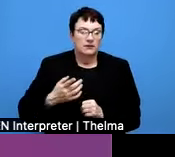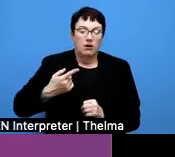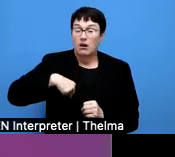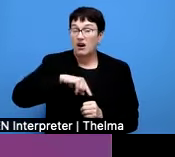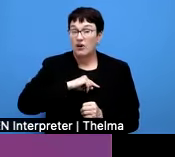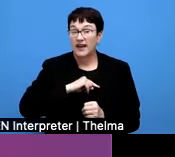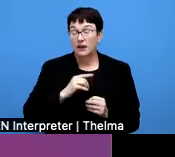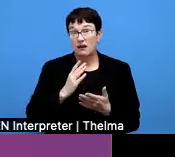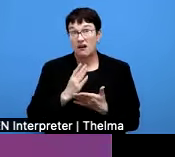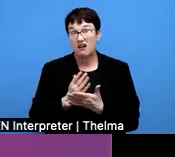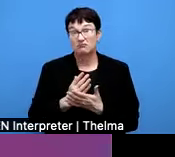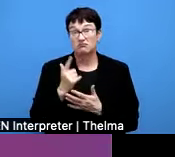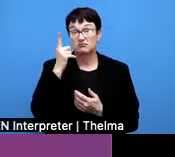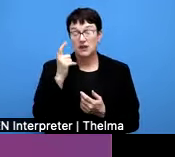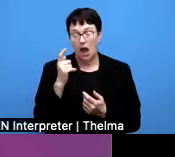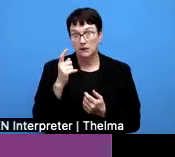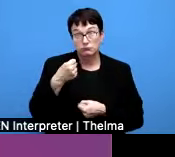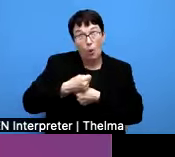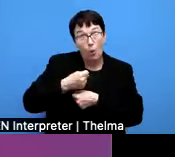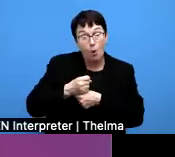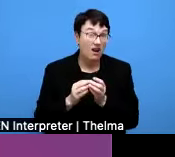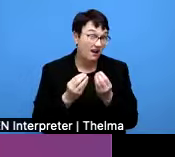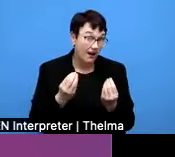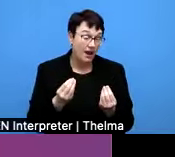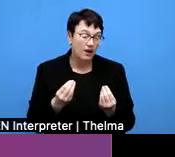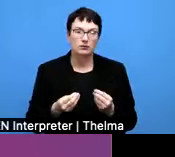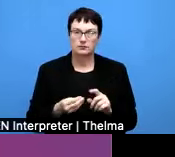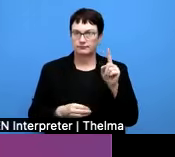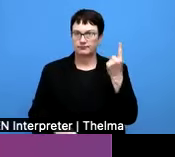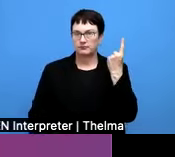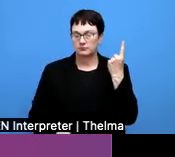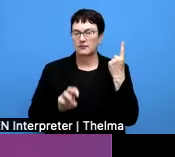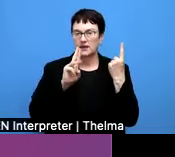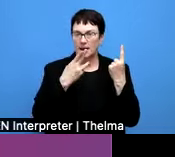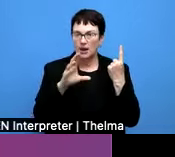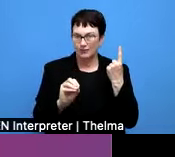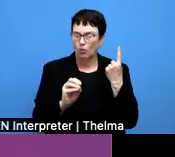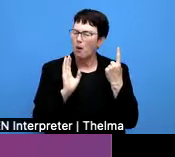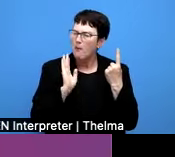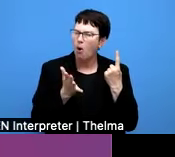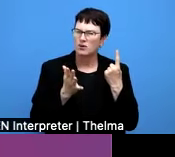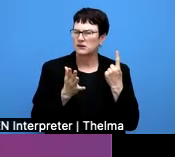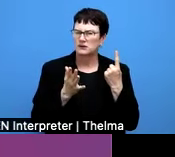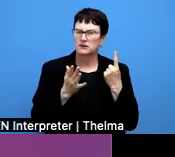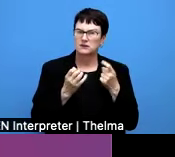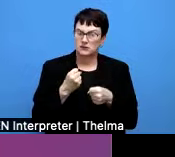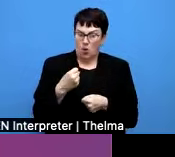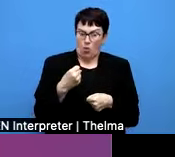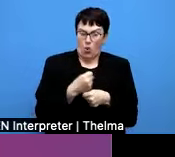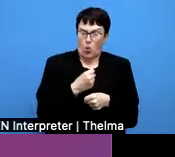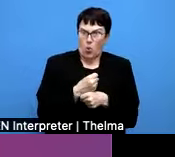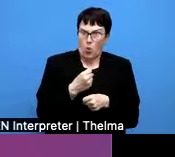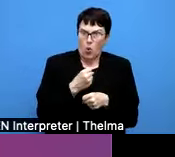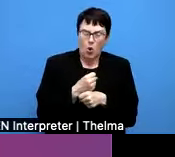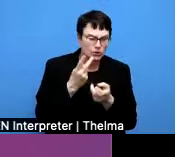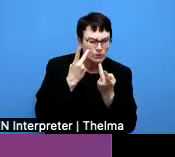really is to have WHO continue our normative work of developing country guidance